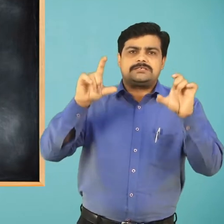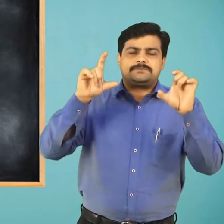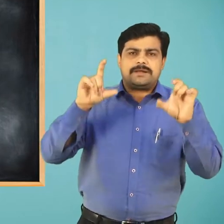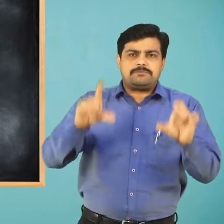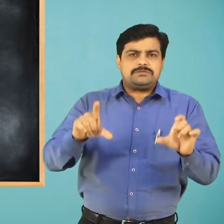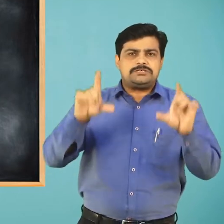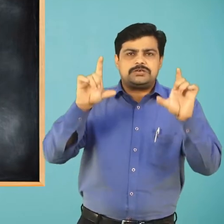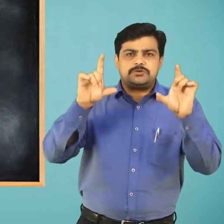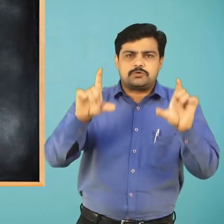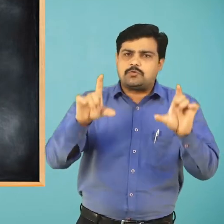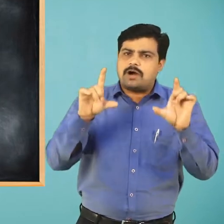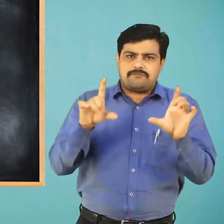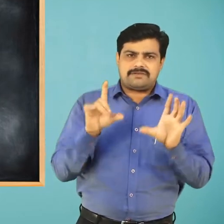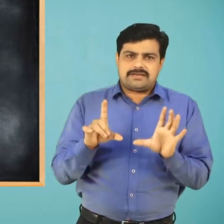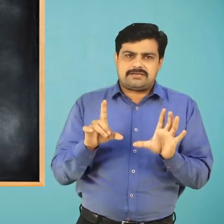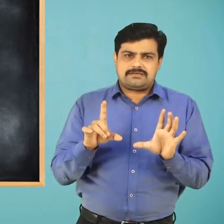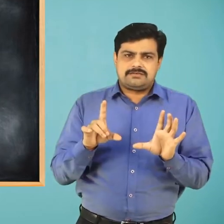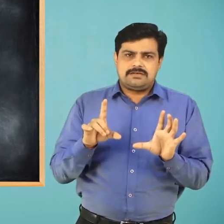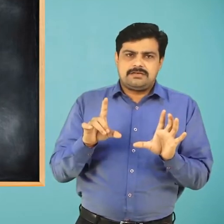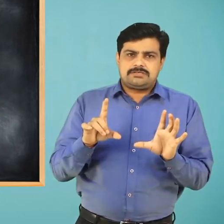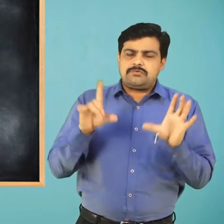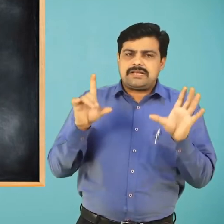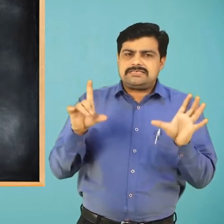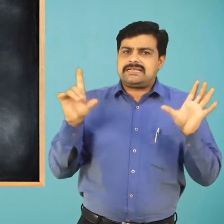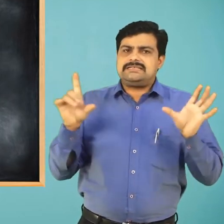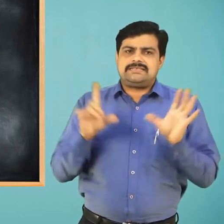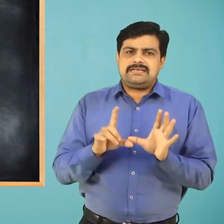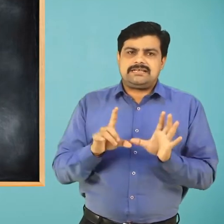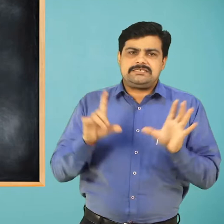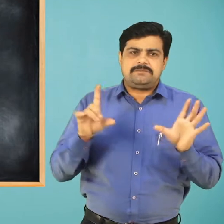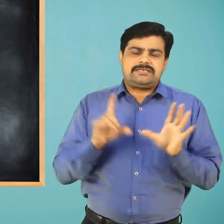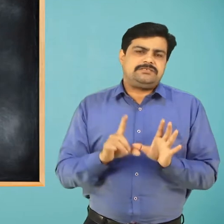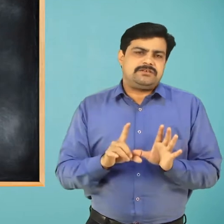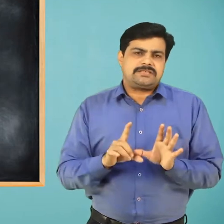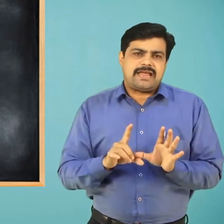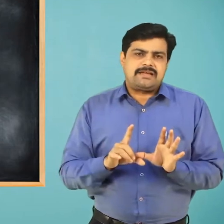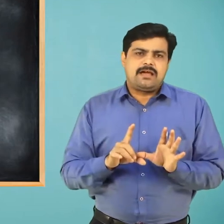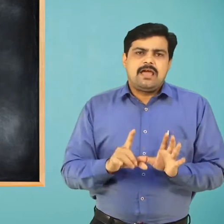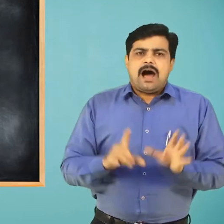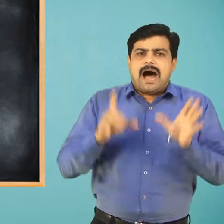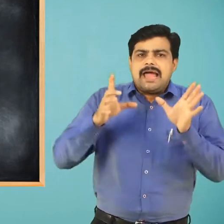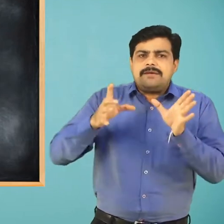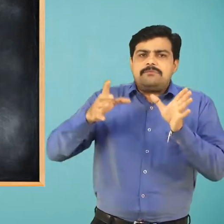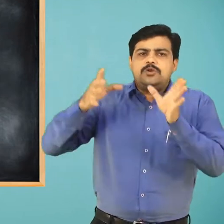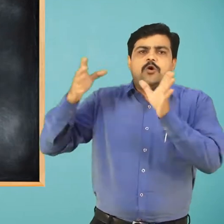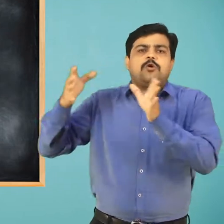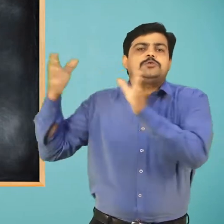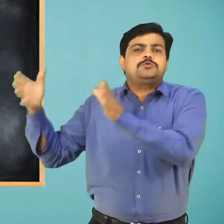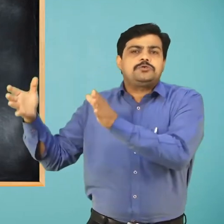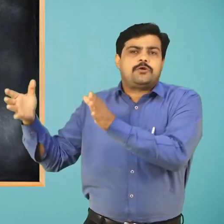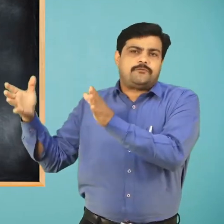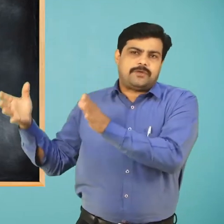requires preposition to after it. So you can say the sentence in passive voice like, I am known to your